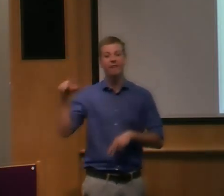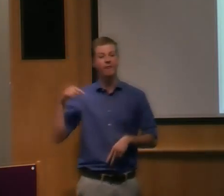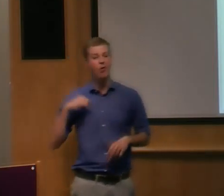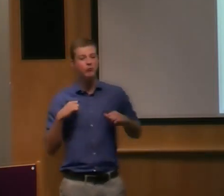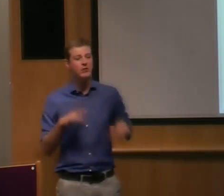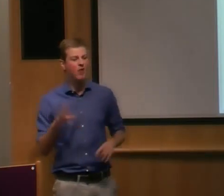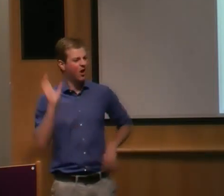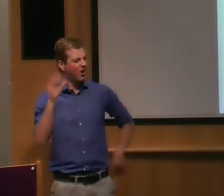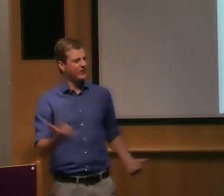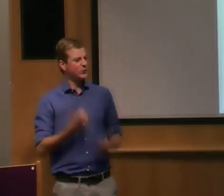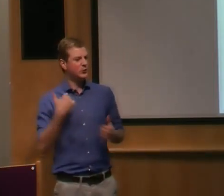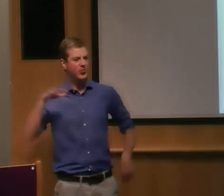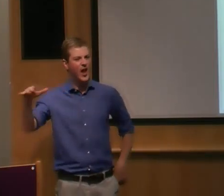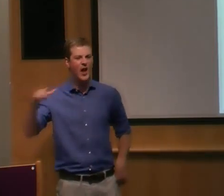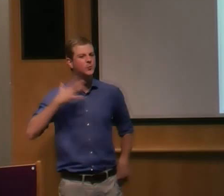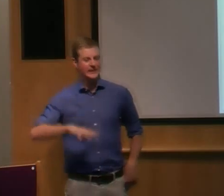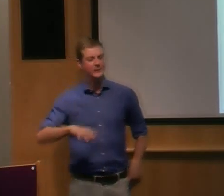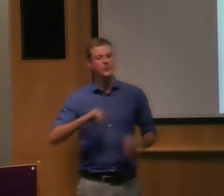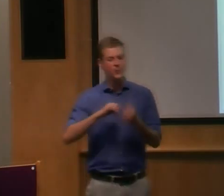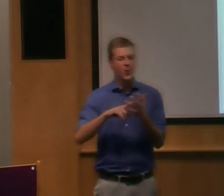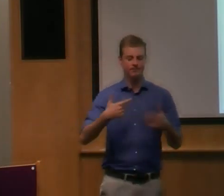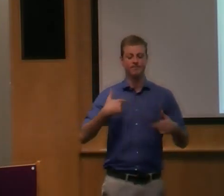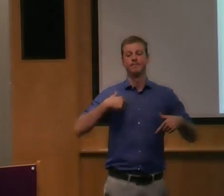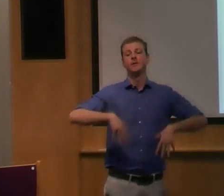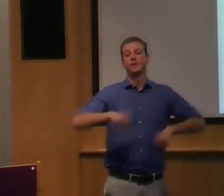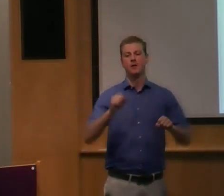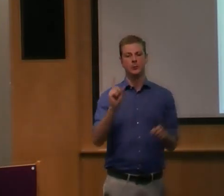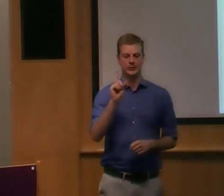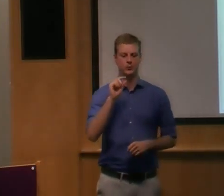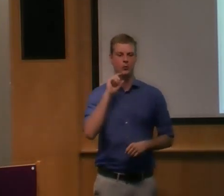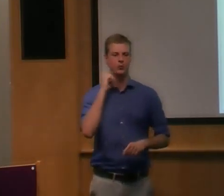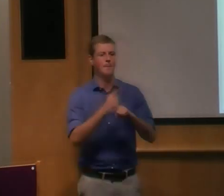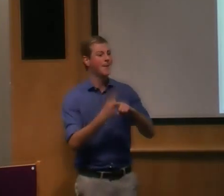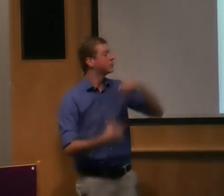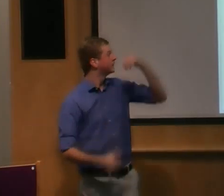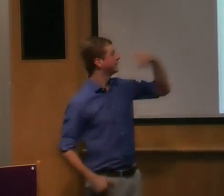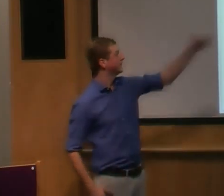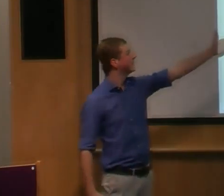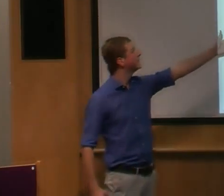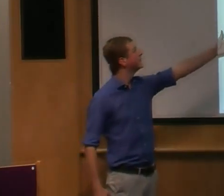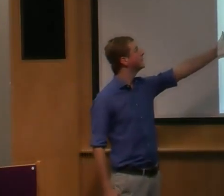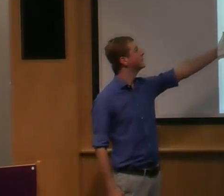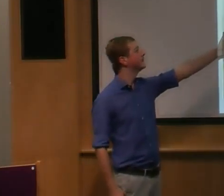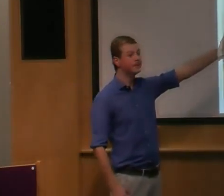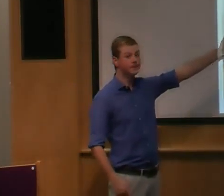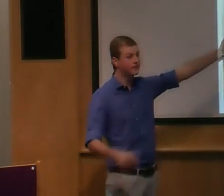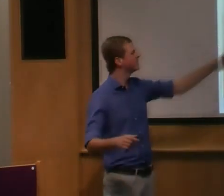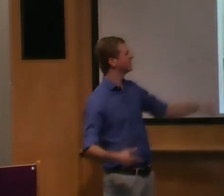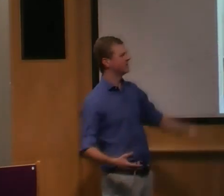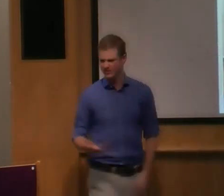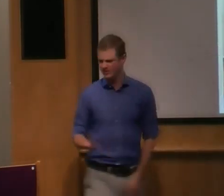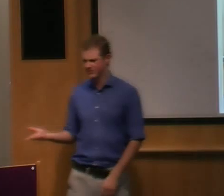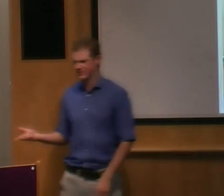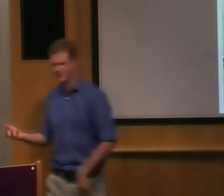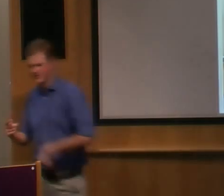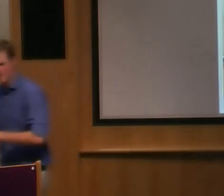to go to. If I want to go to Australia and I'm already in Australia, then you're already there. So I need to know where I am first